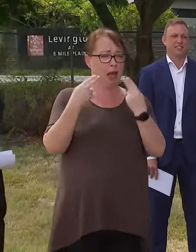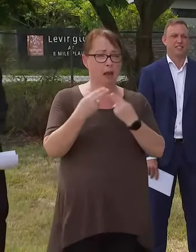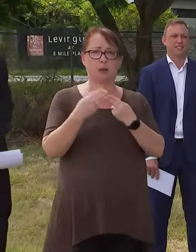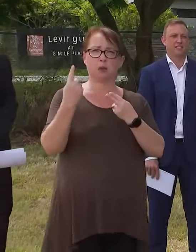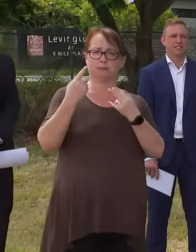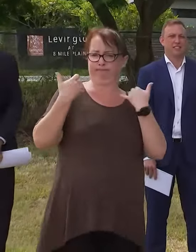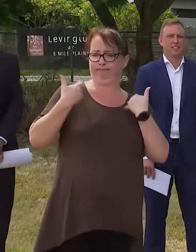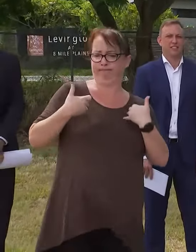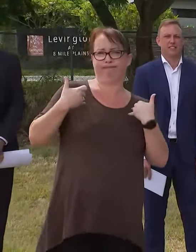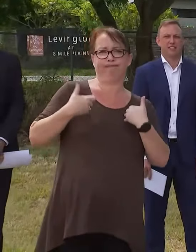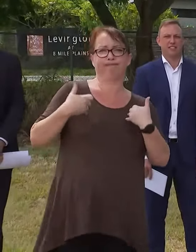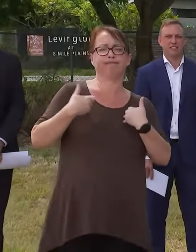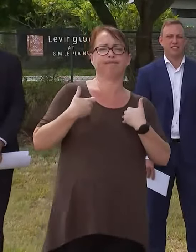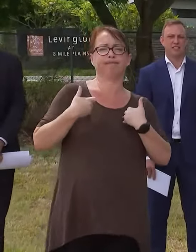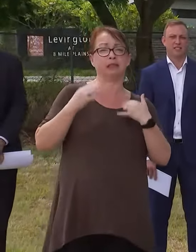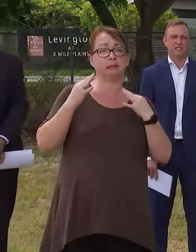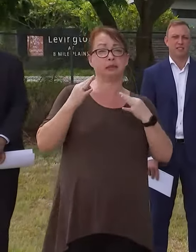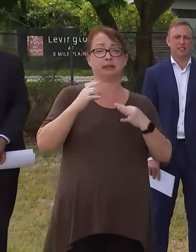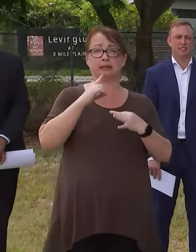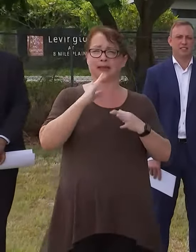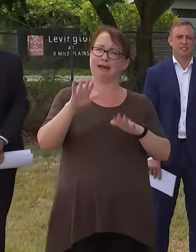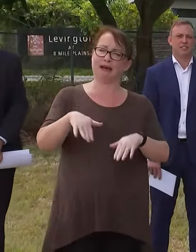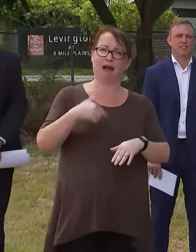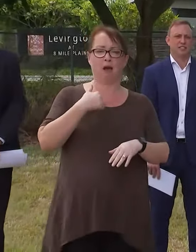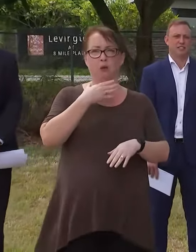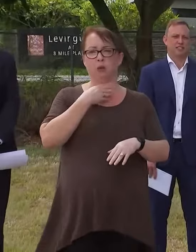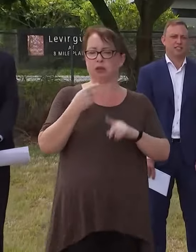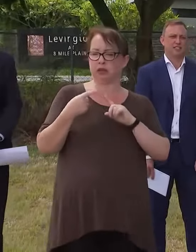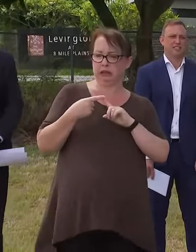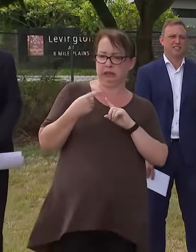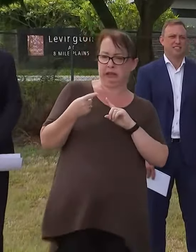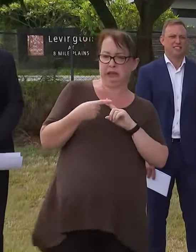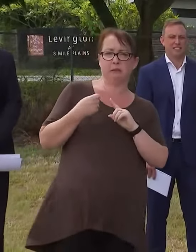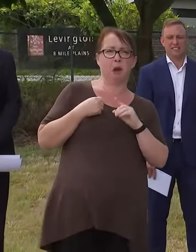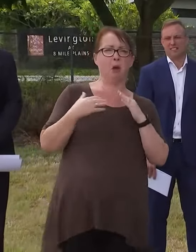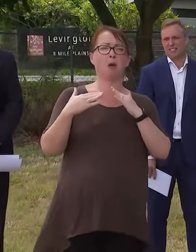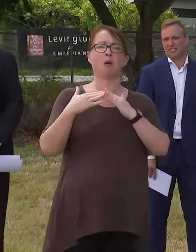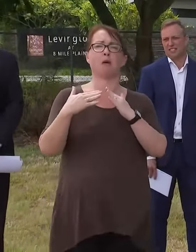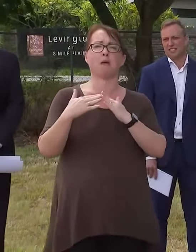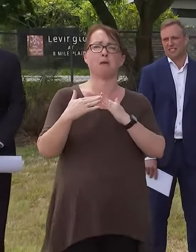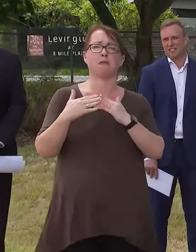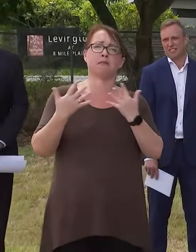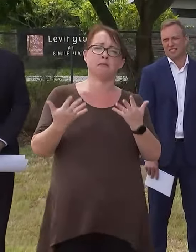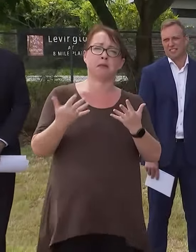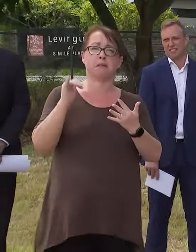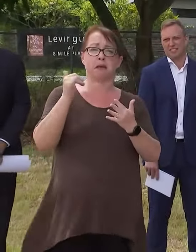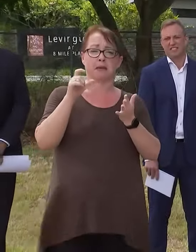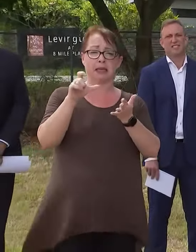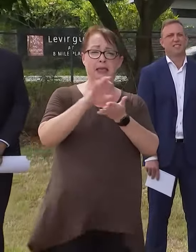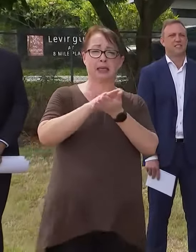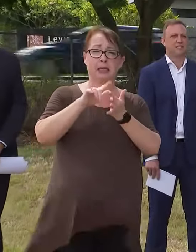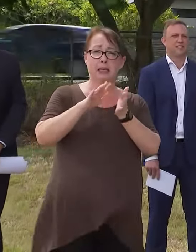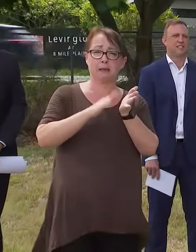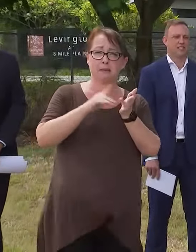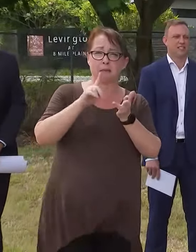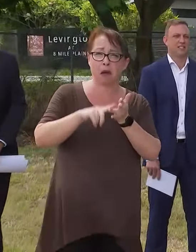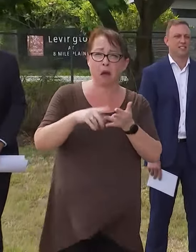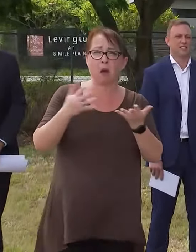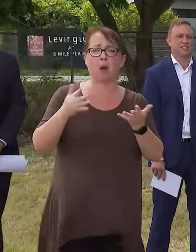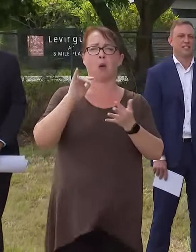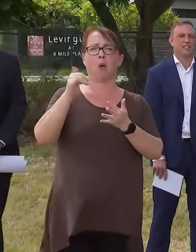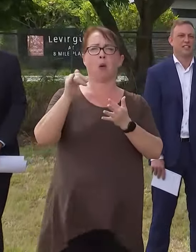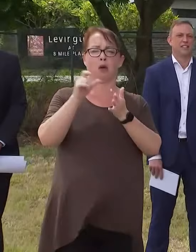especially tell me they want to get their services closer to home, whether that's things like chemotherapy or